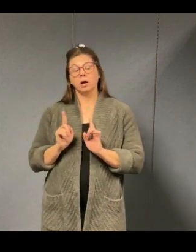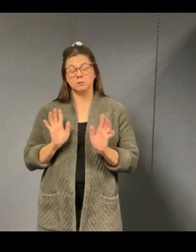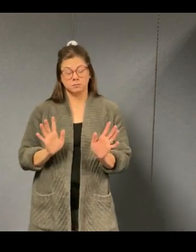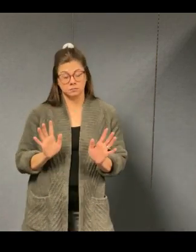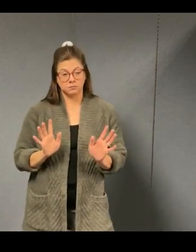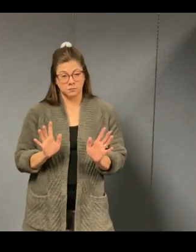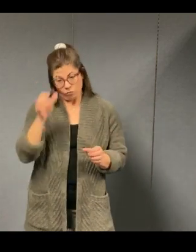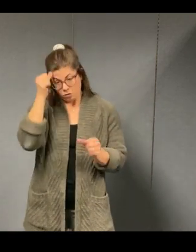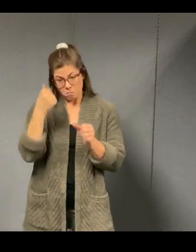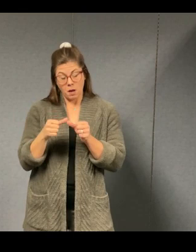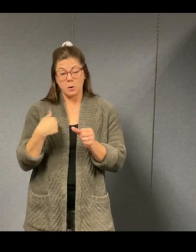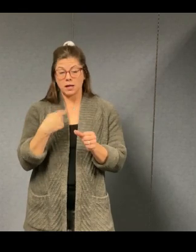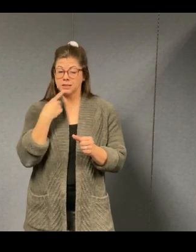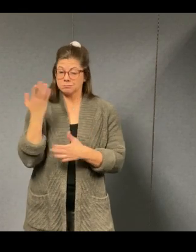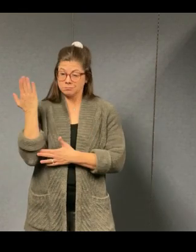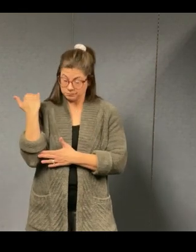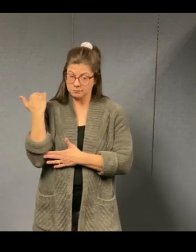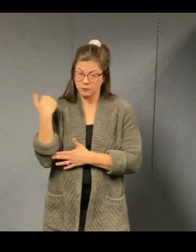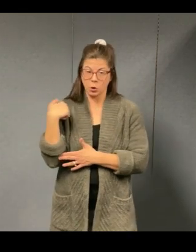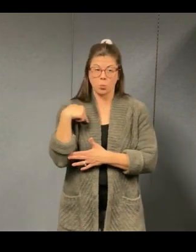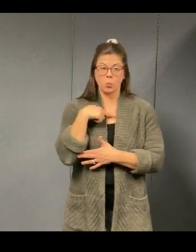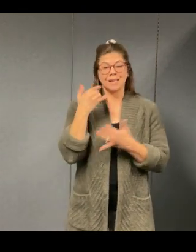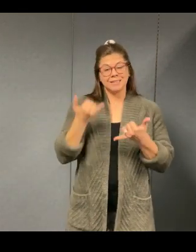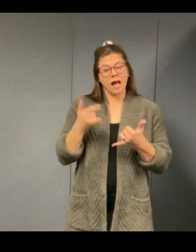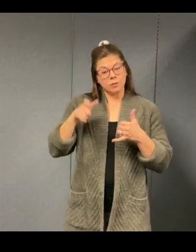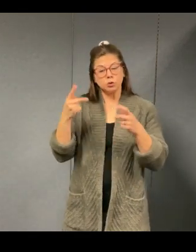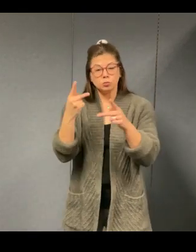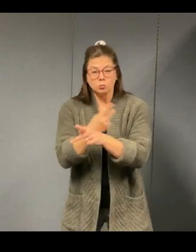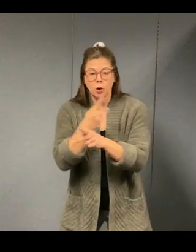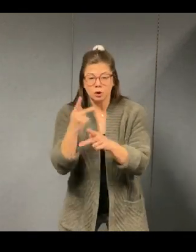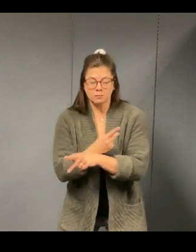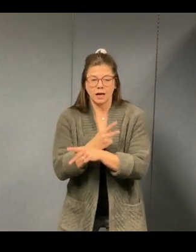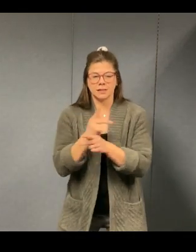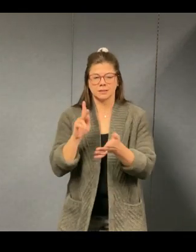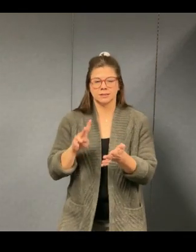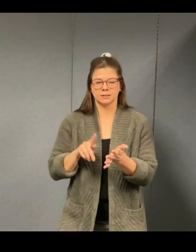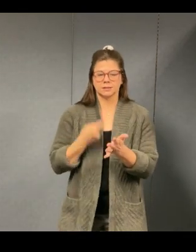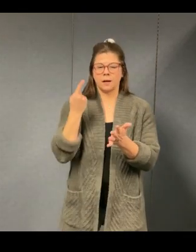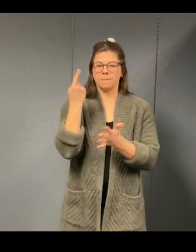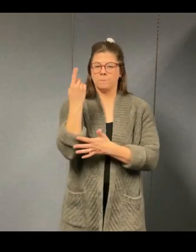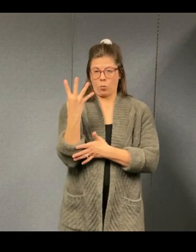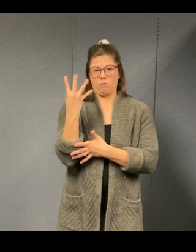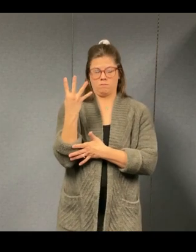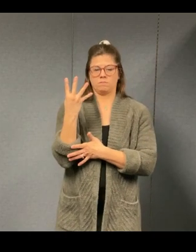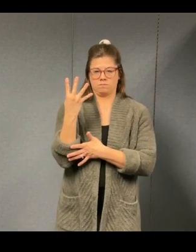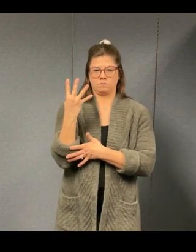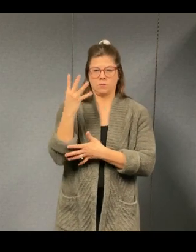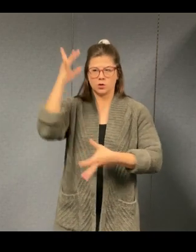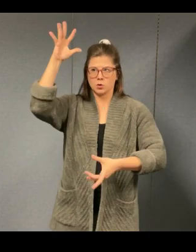I said before, we now need to multiply this number to get the total amount of wood that we'll